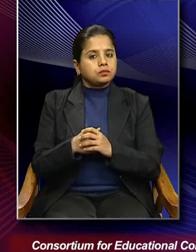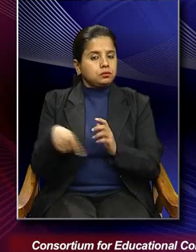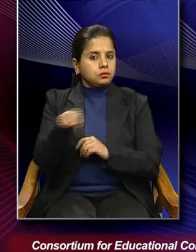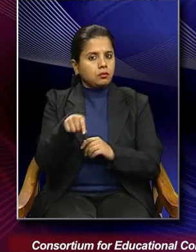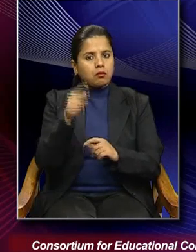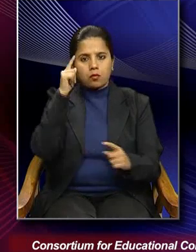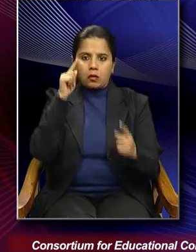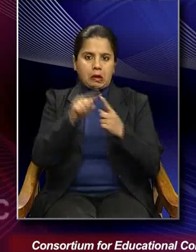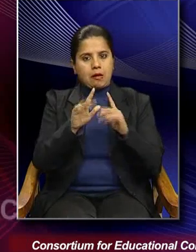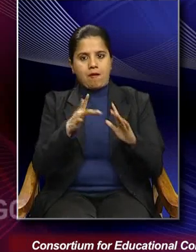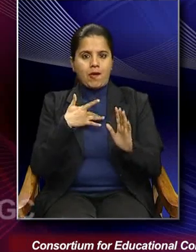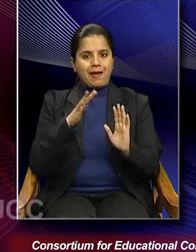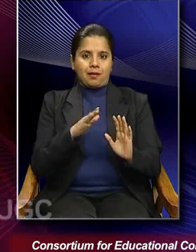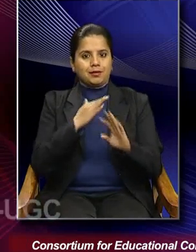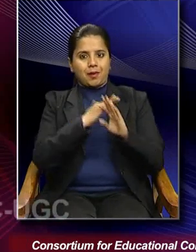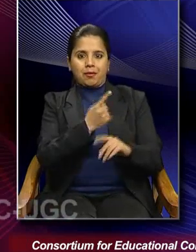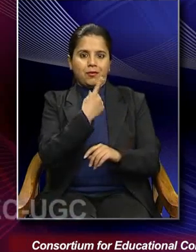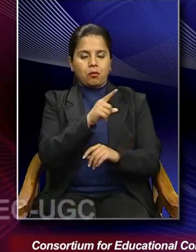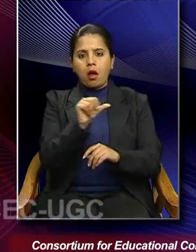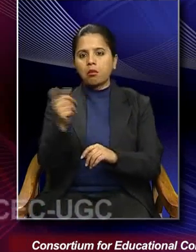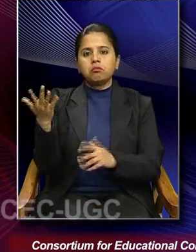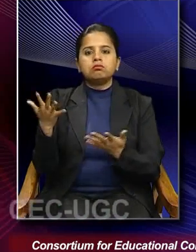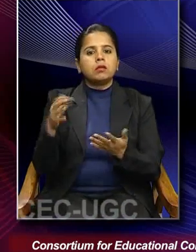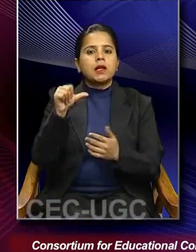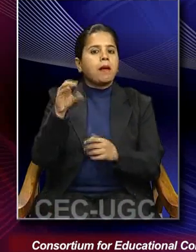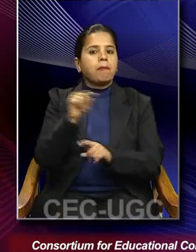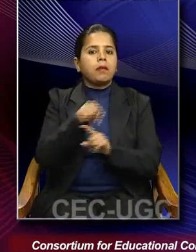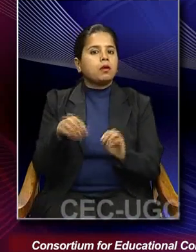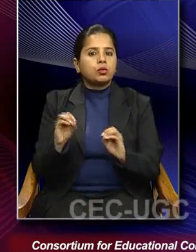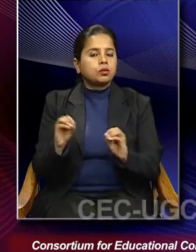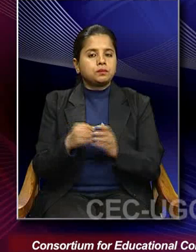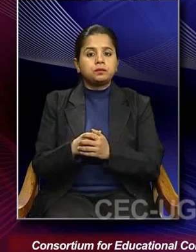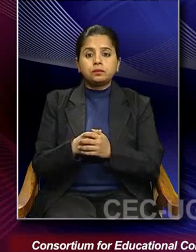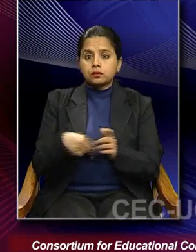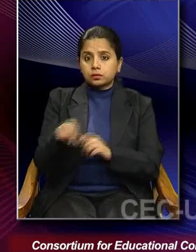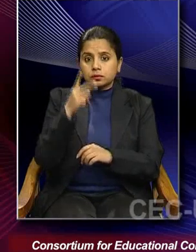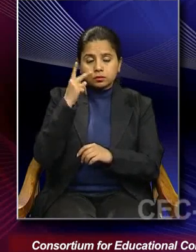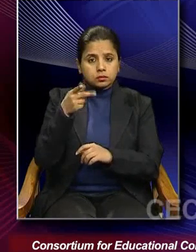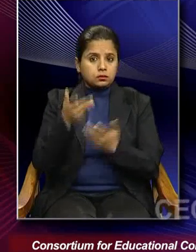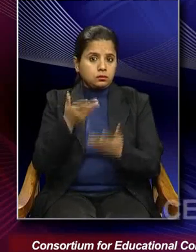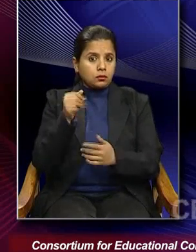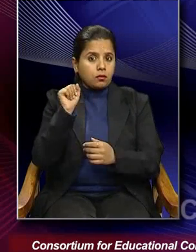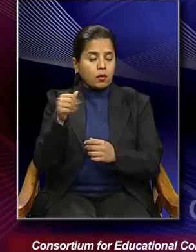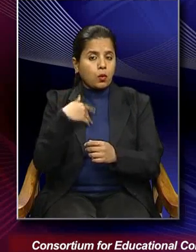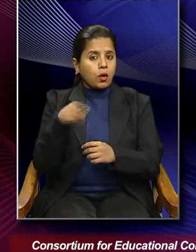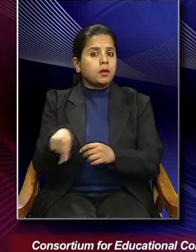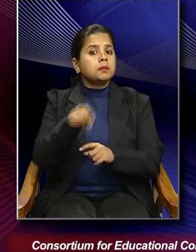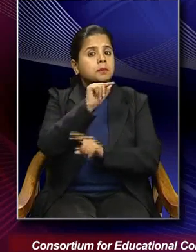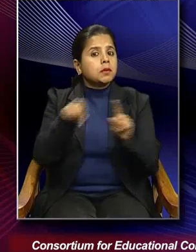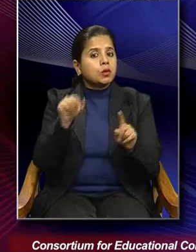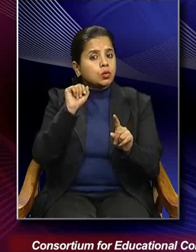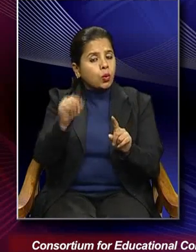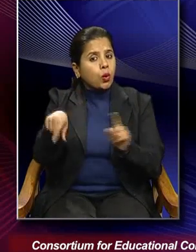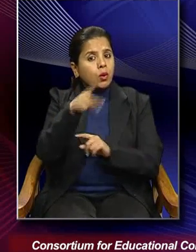are agreeing to that. Thus option A would be kind of favored. It is unlikely